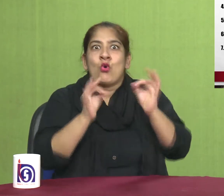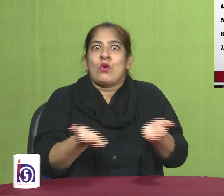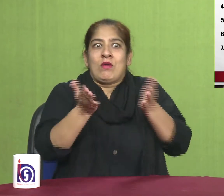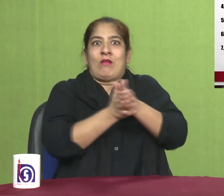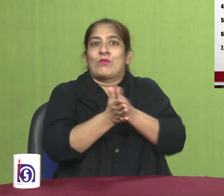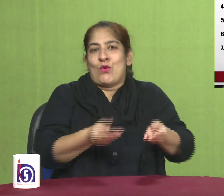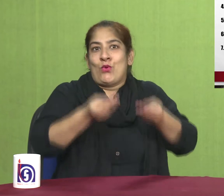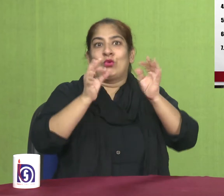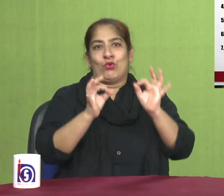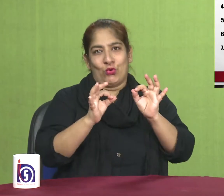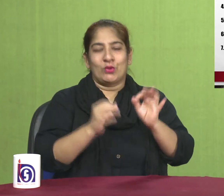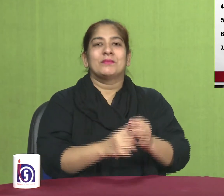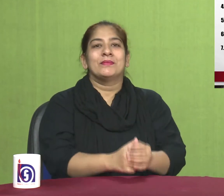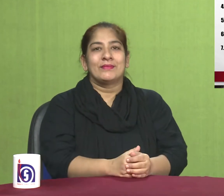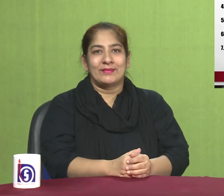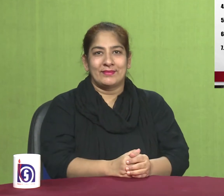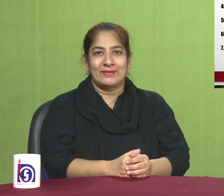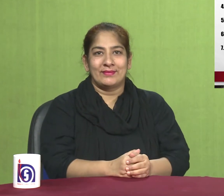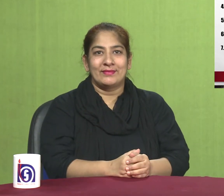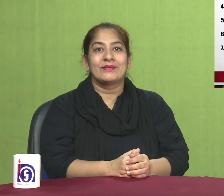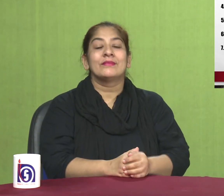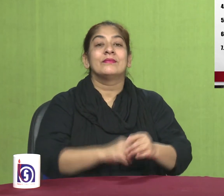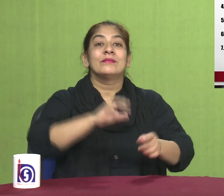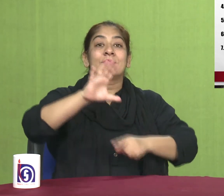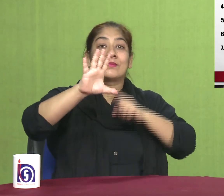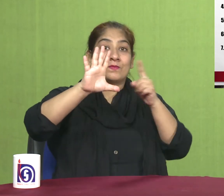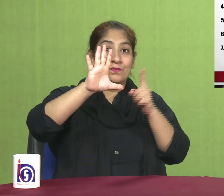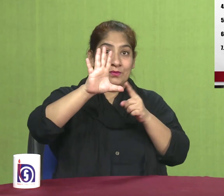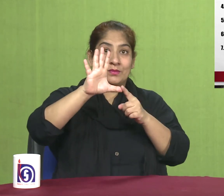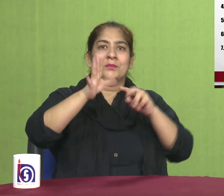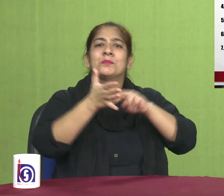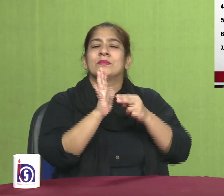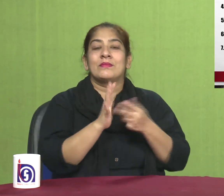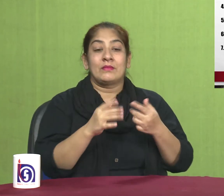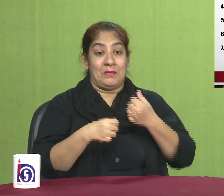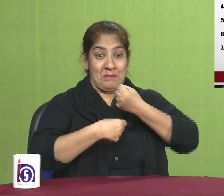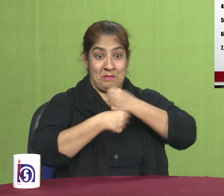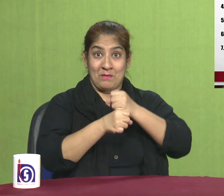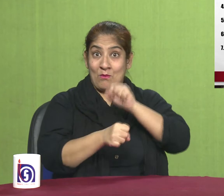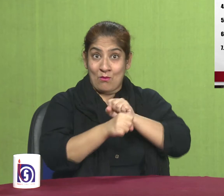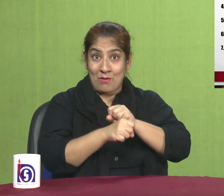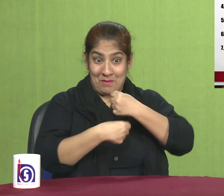for the opportunity, to provide opportunity for entrepreneurship.